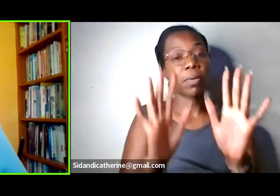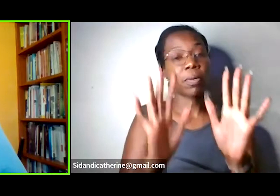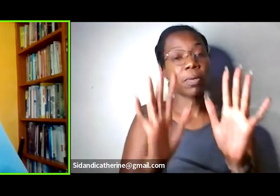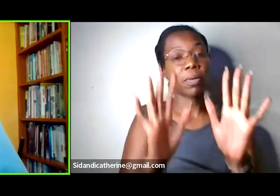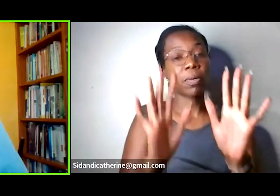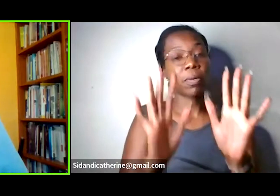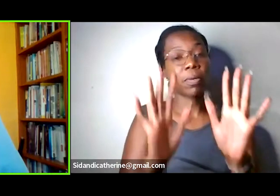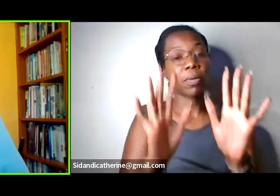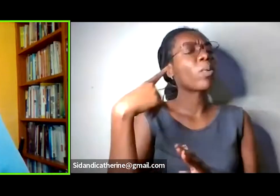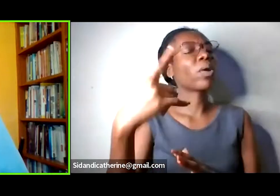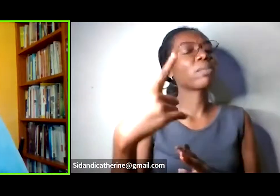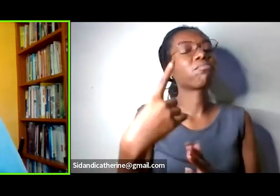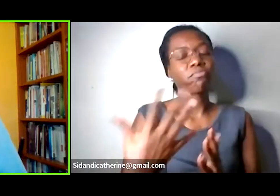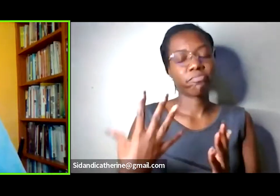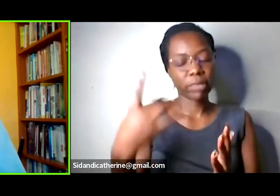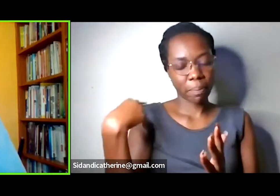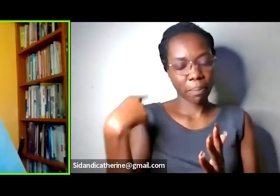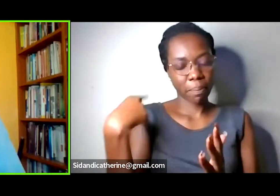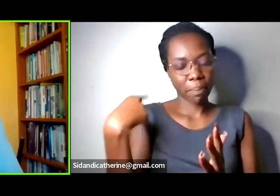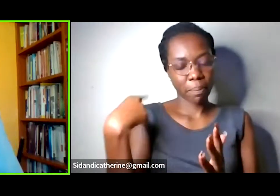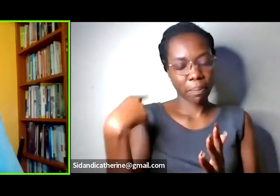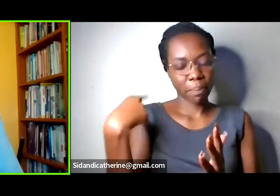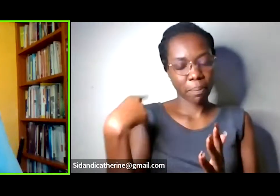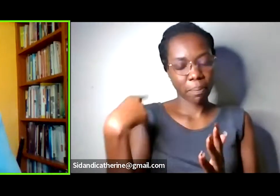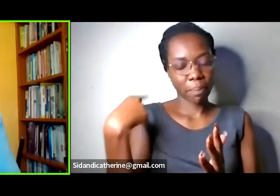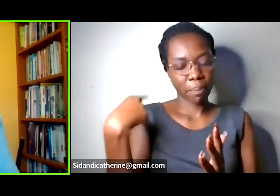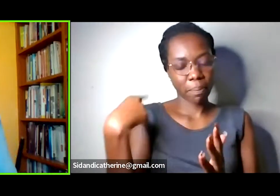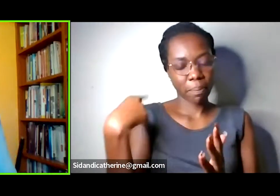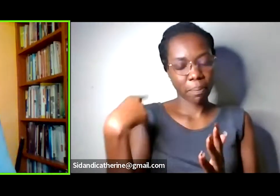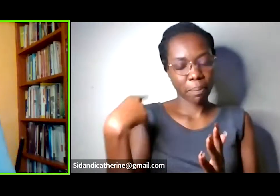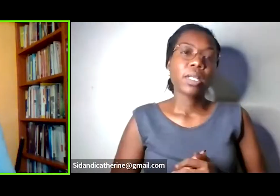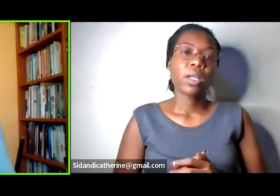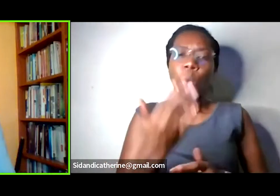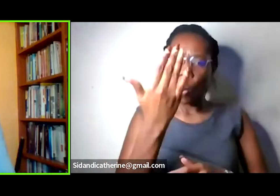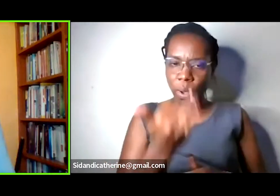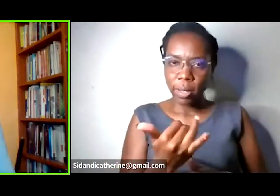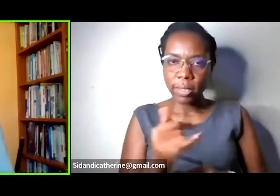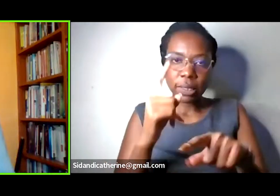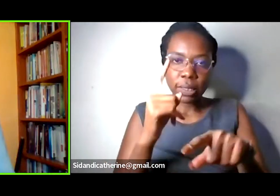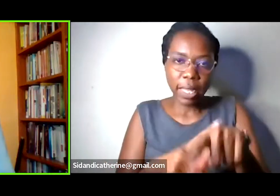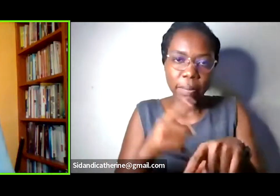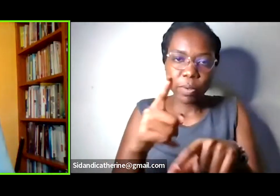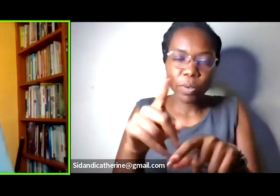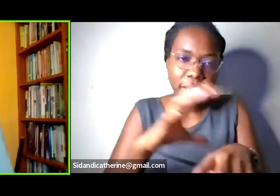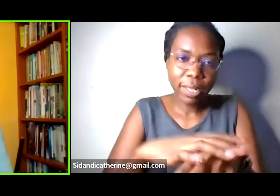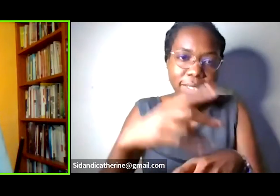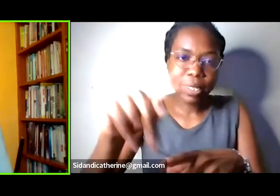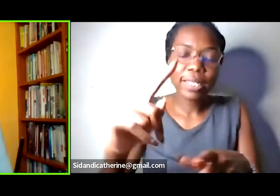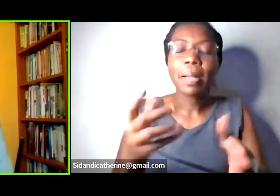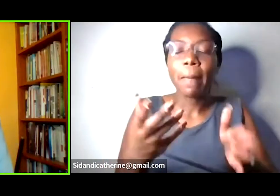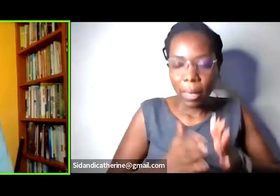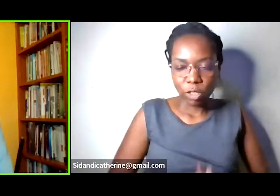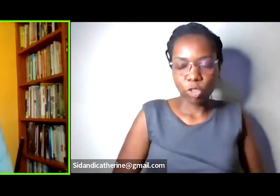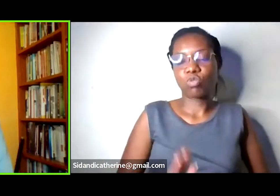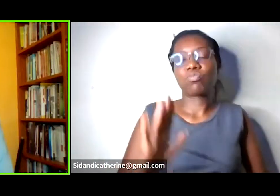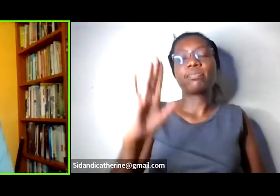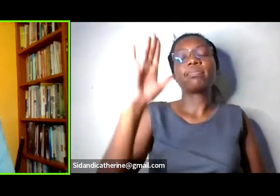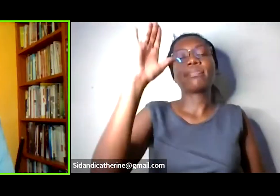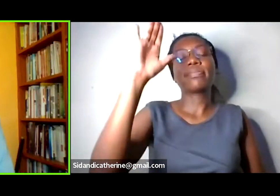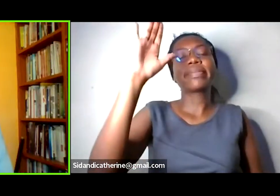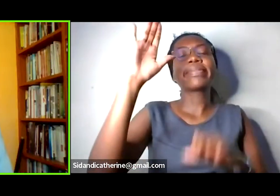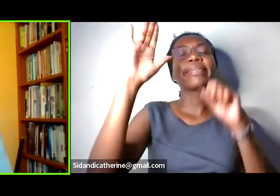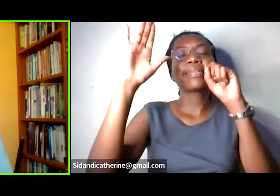So talk to me. That's what the customer is saying. Call by name. And let me give you let me also